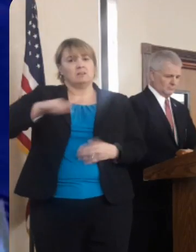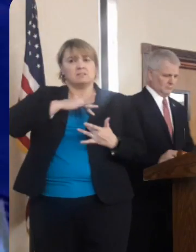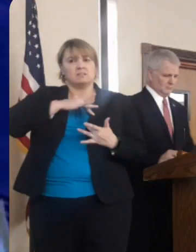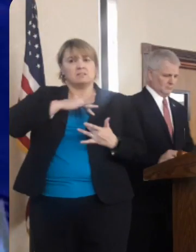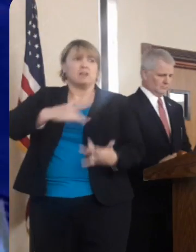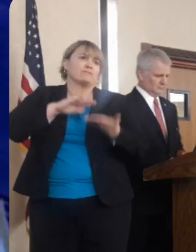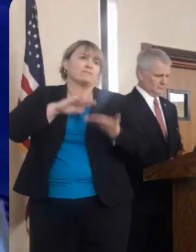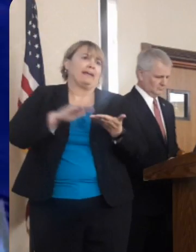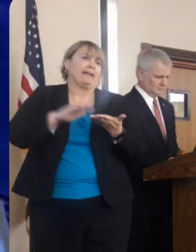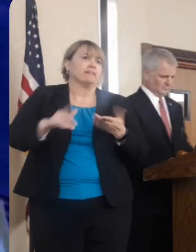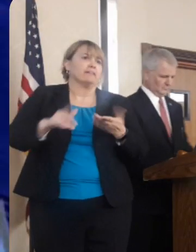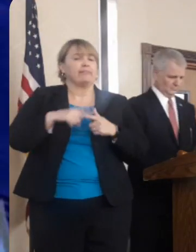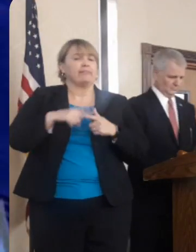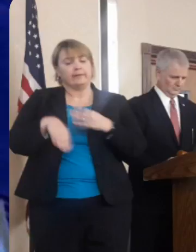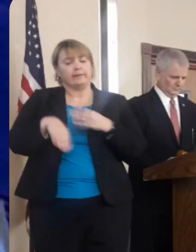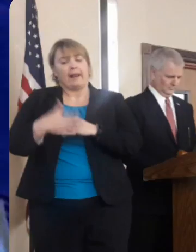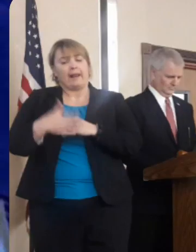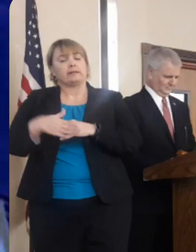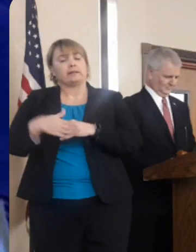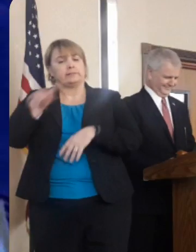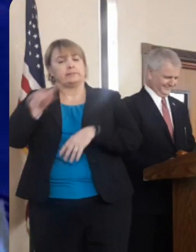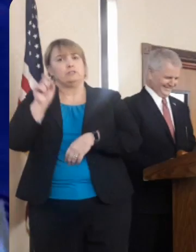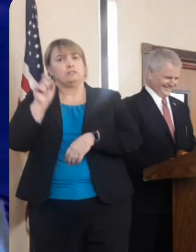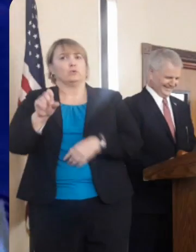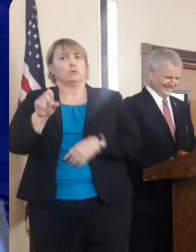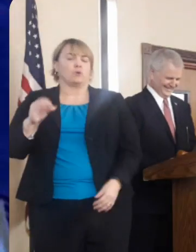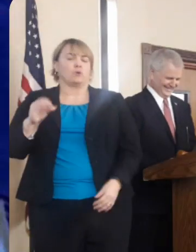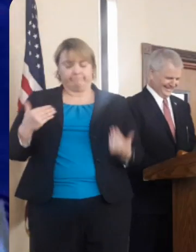And that's, you know, so I'm going to go on to the next issue.